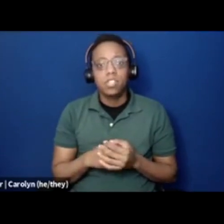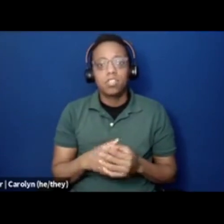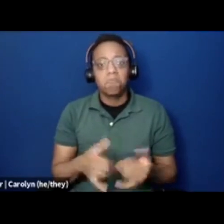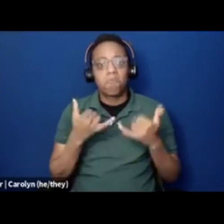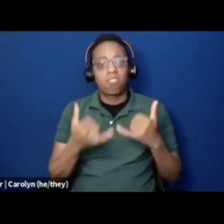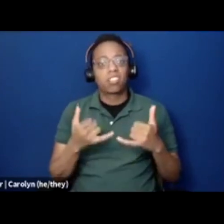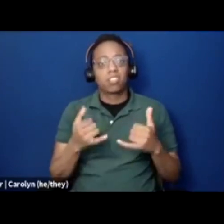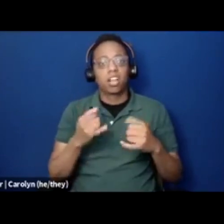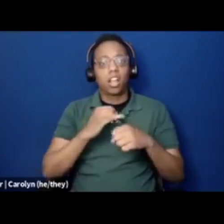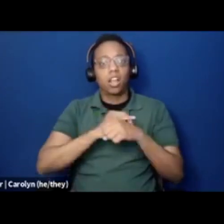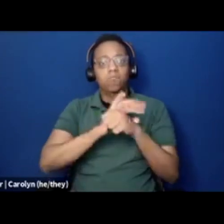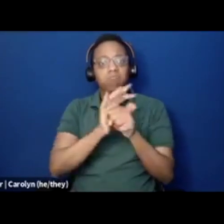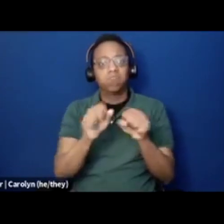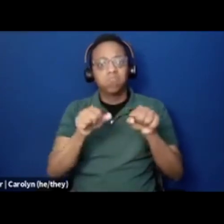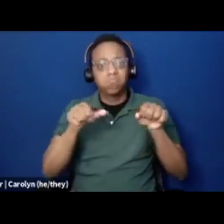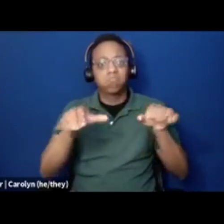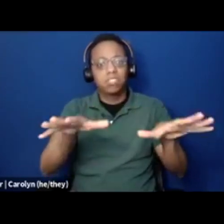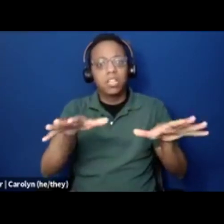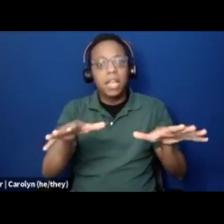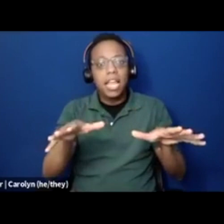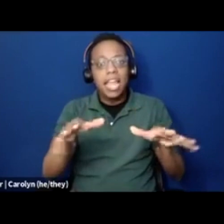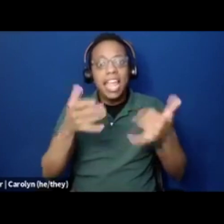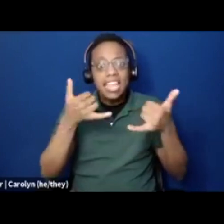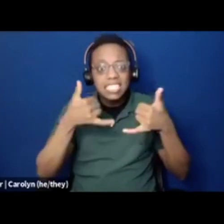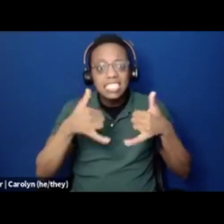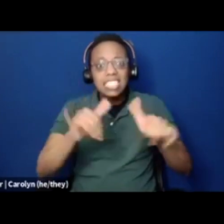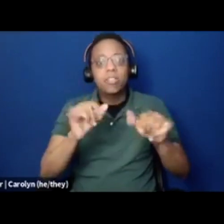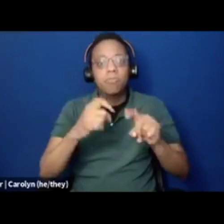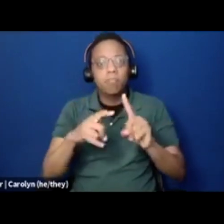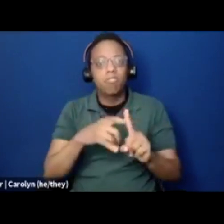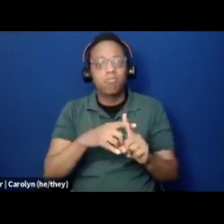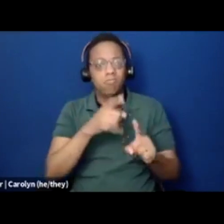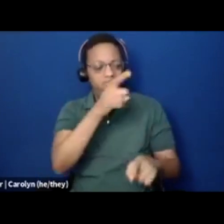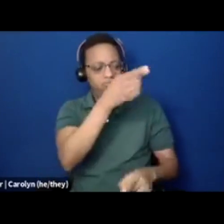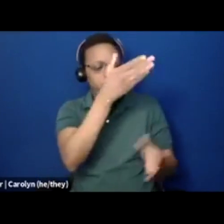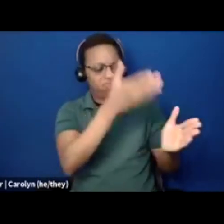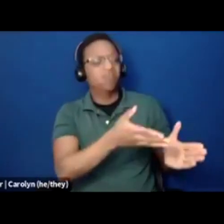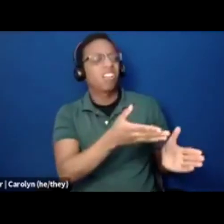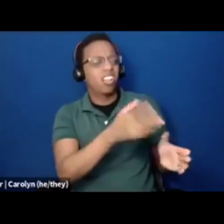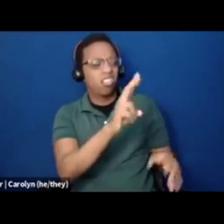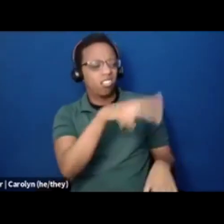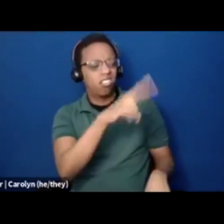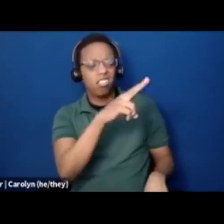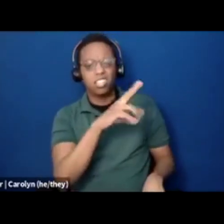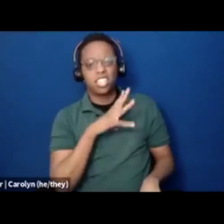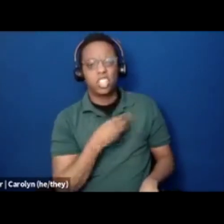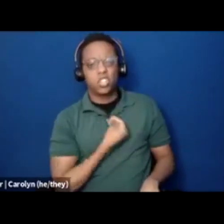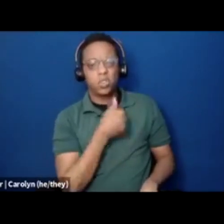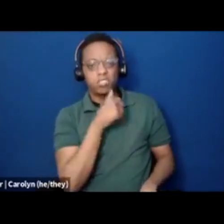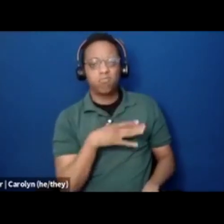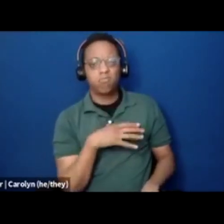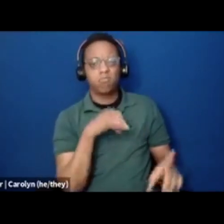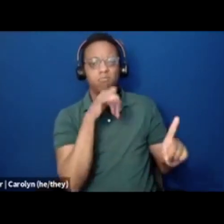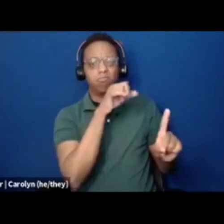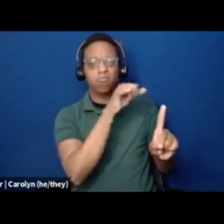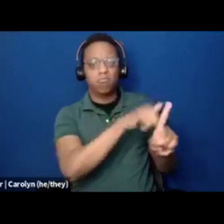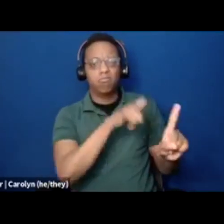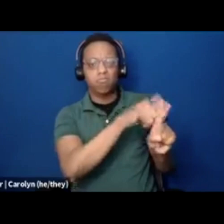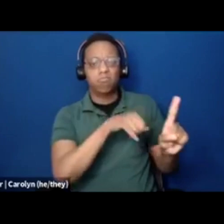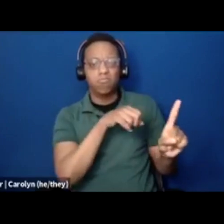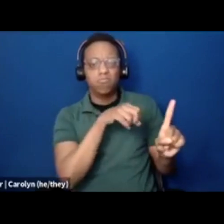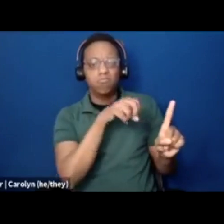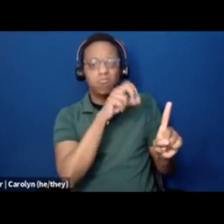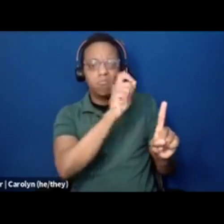fun of her for being trans. And it was just ridiculous of the minds of cisgender people